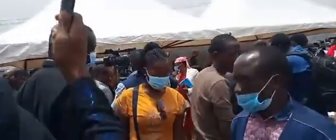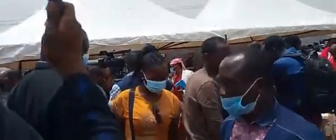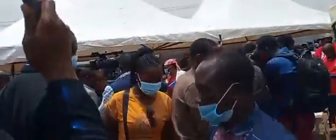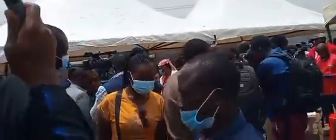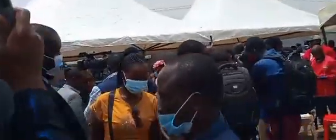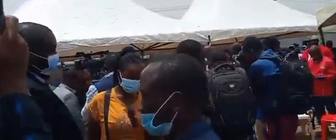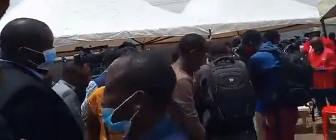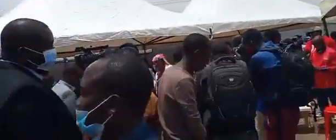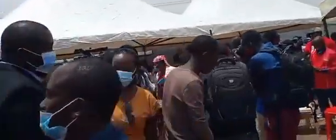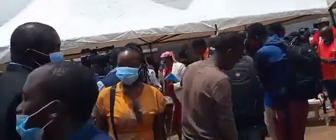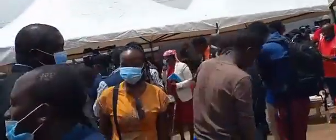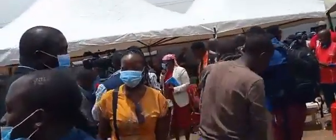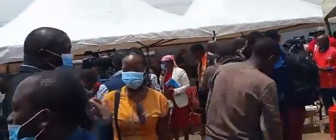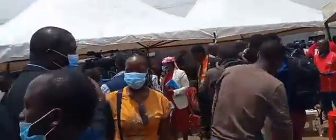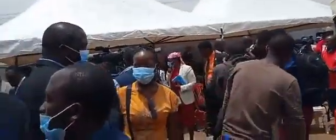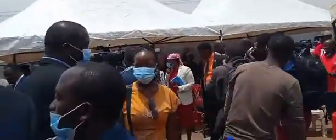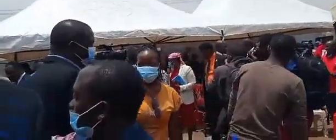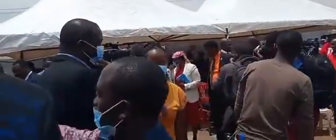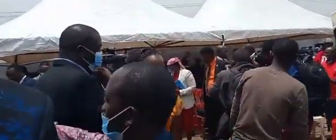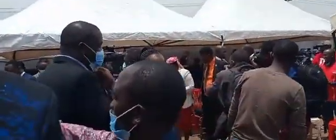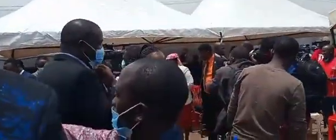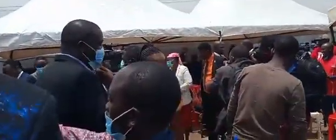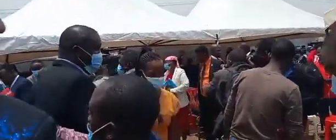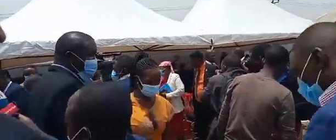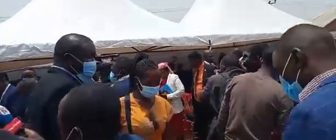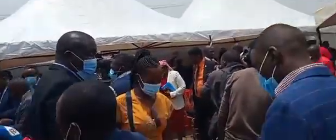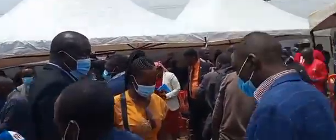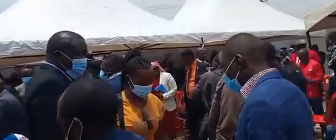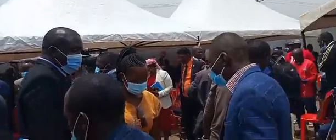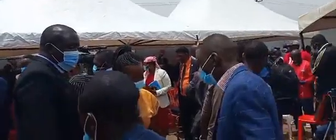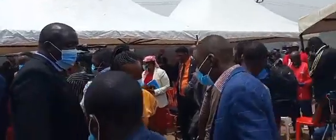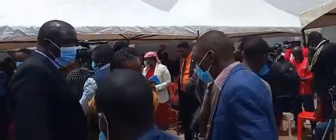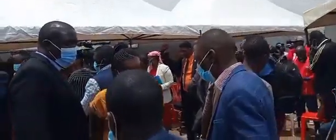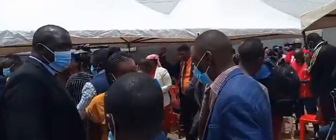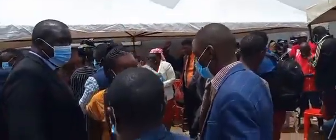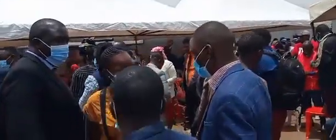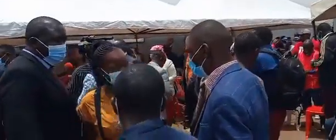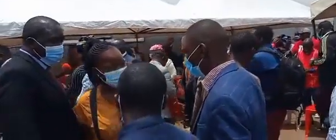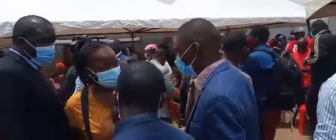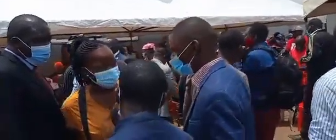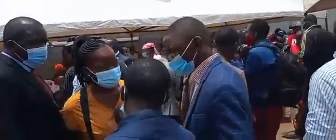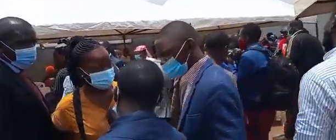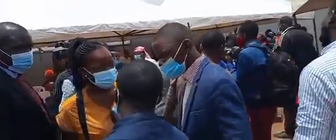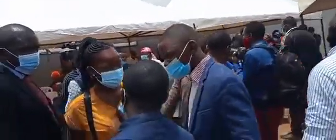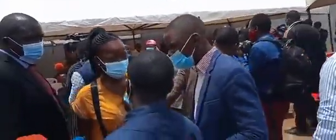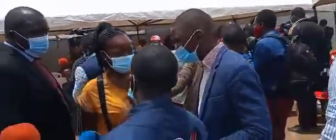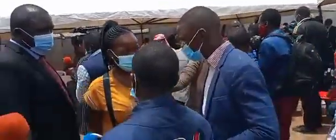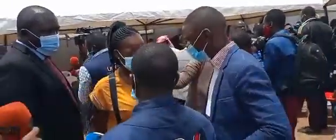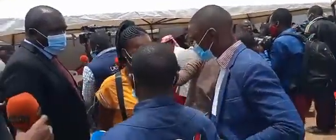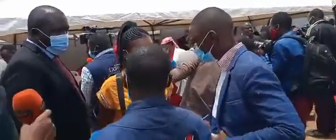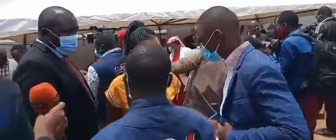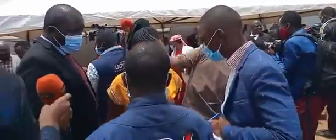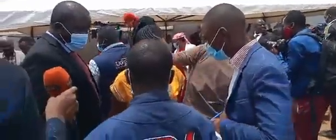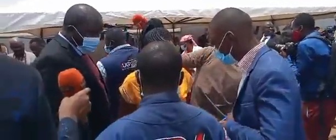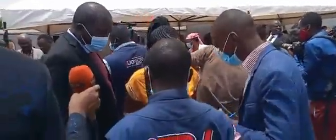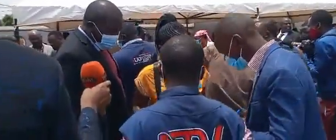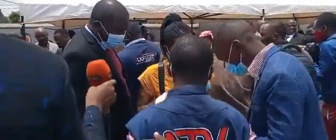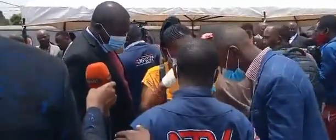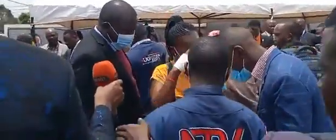being into the week, ya Pasca, to the week, Sembayo Mutsibo, Adanya Bakir Zanjini, Yachko style,